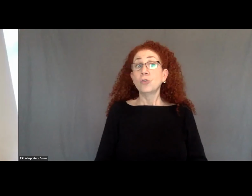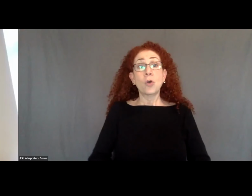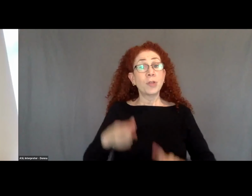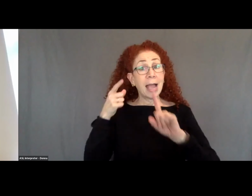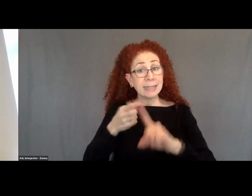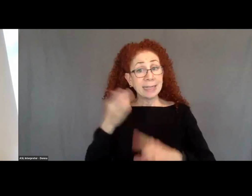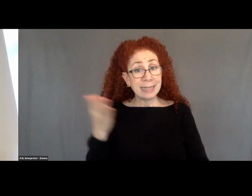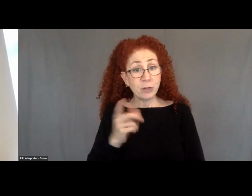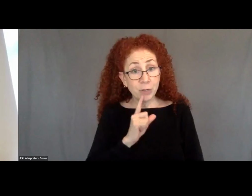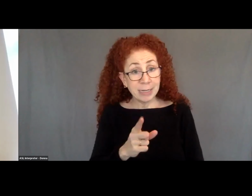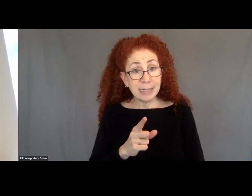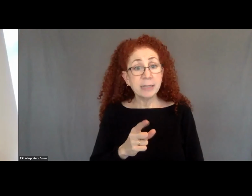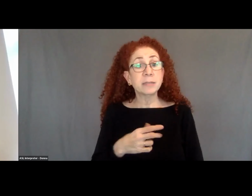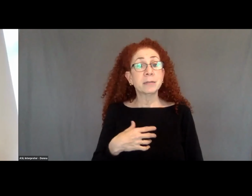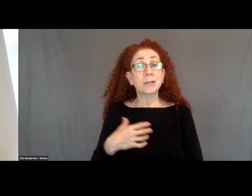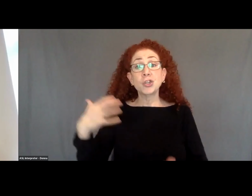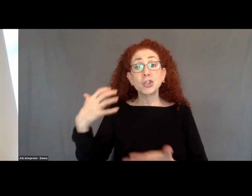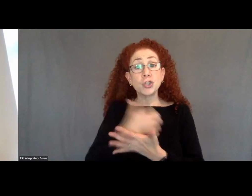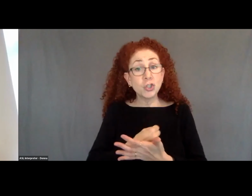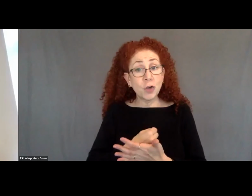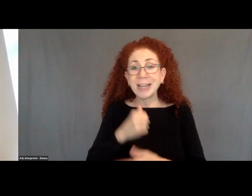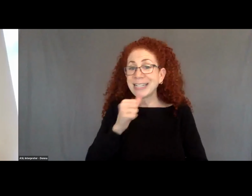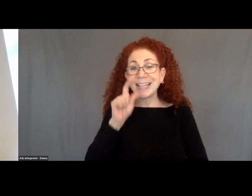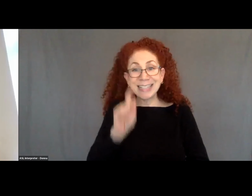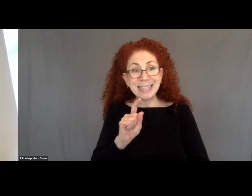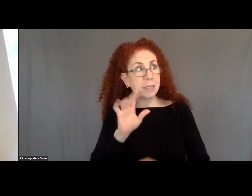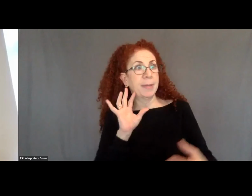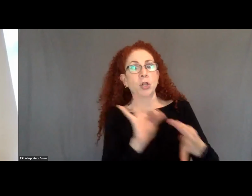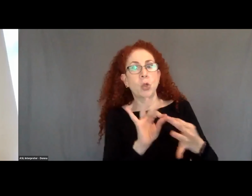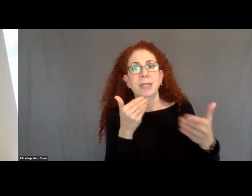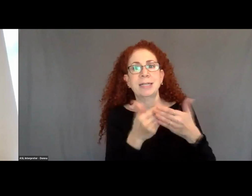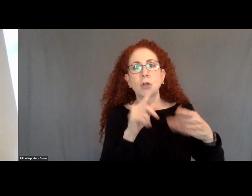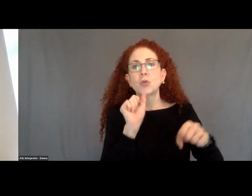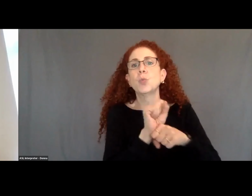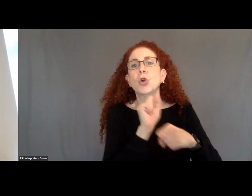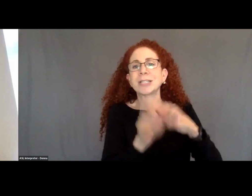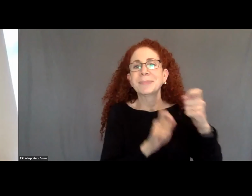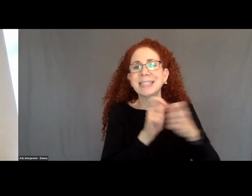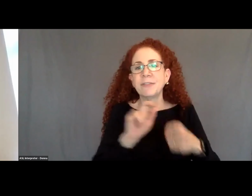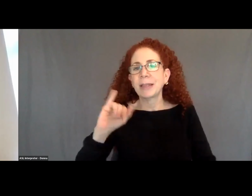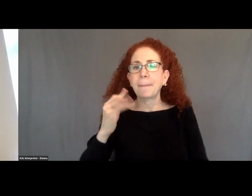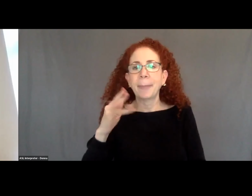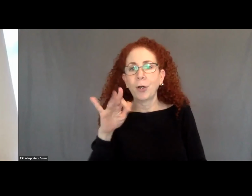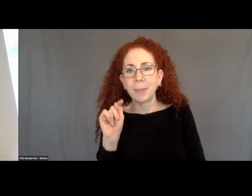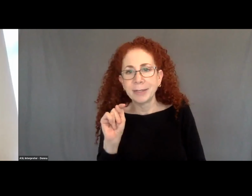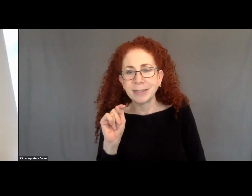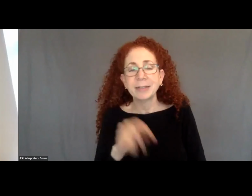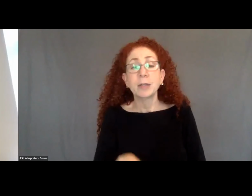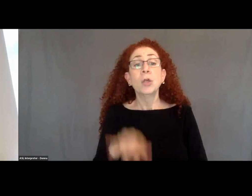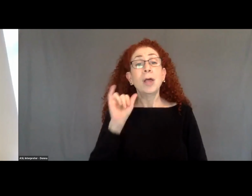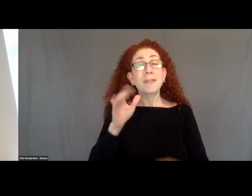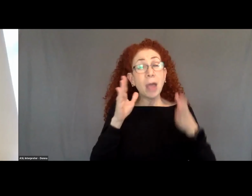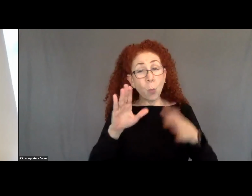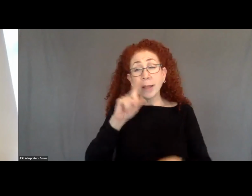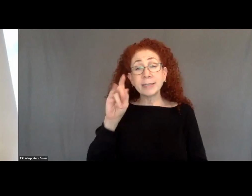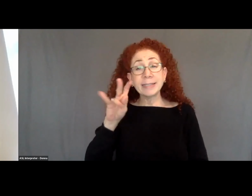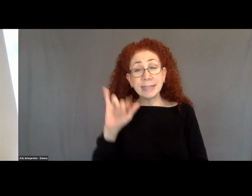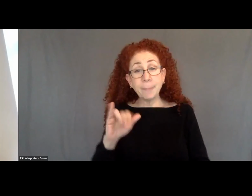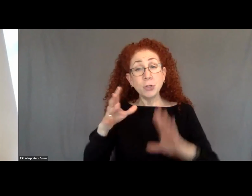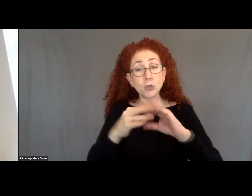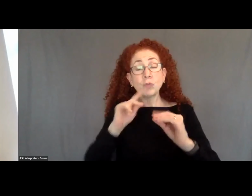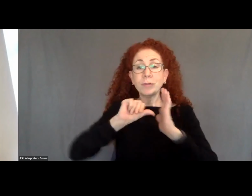that deservingness doesn't need to be tethered so closely to work-specific impairments. So in that way, I think the Zebley story